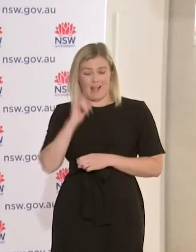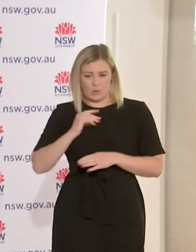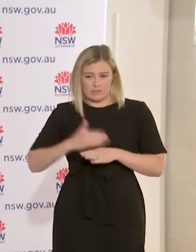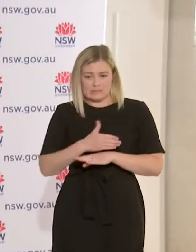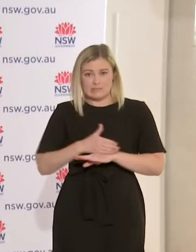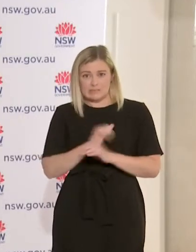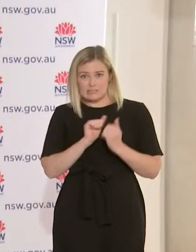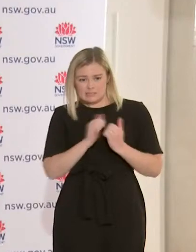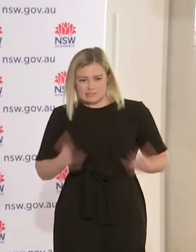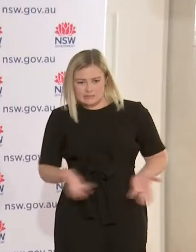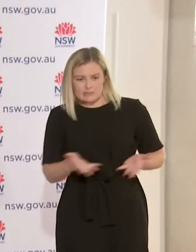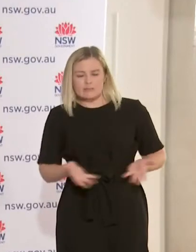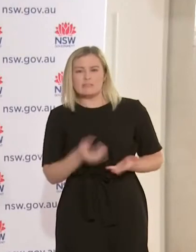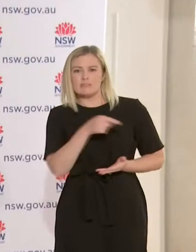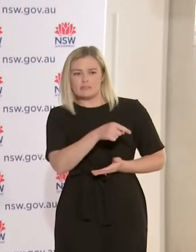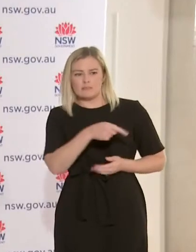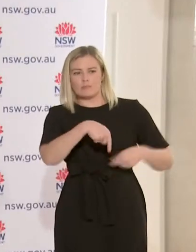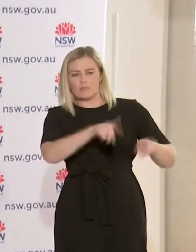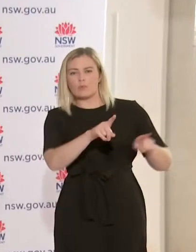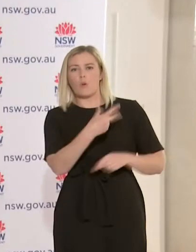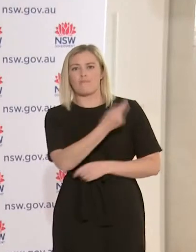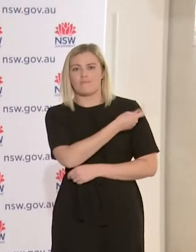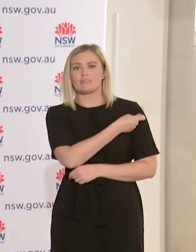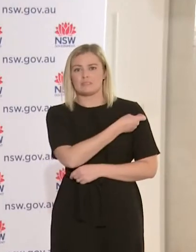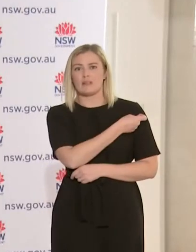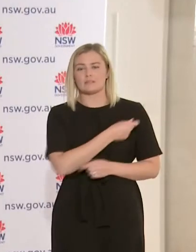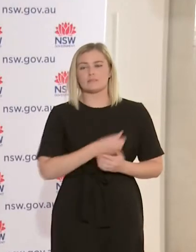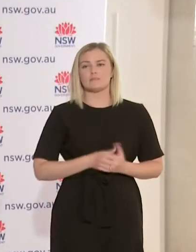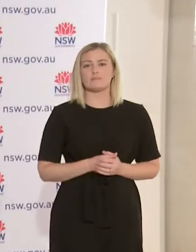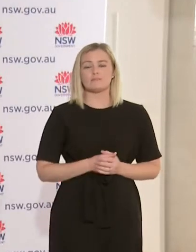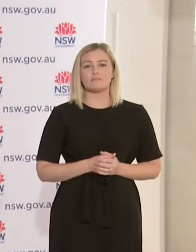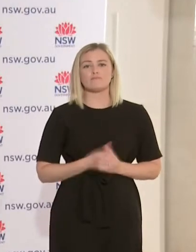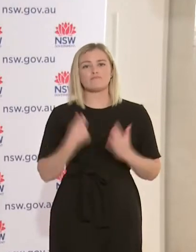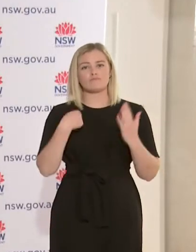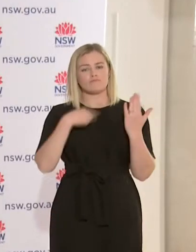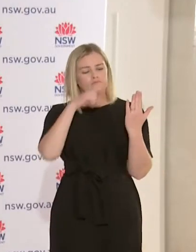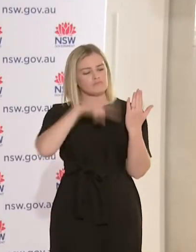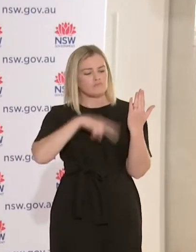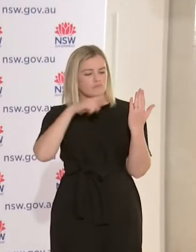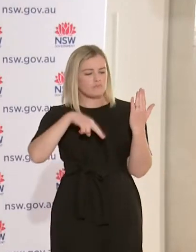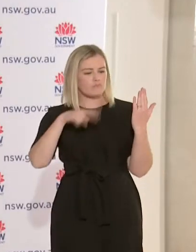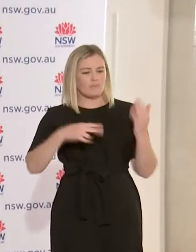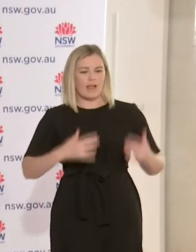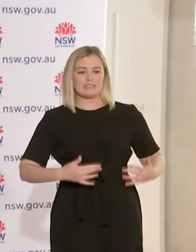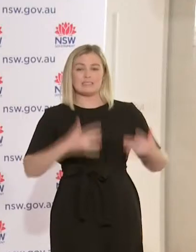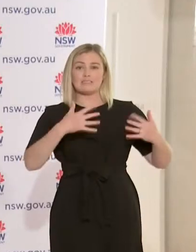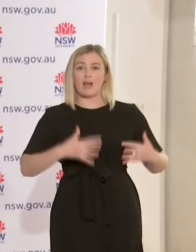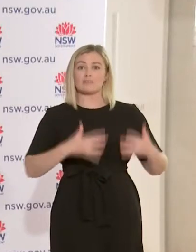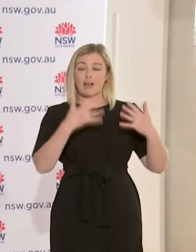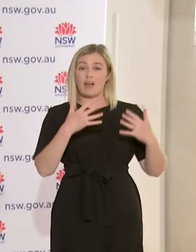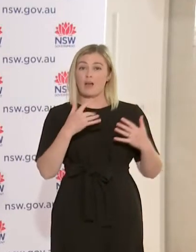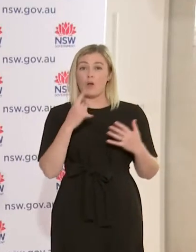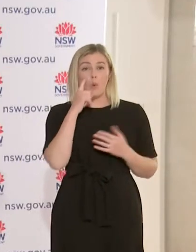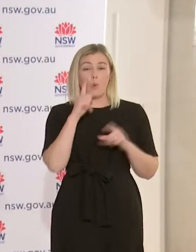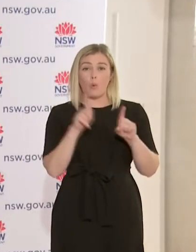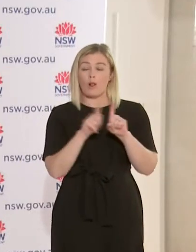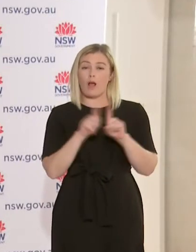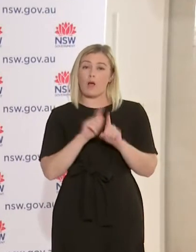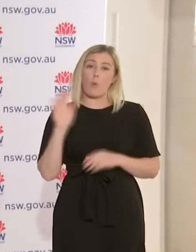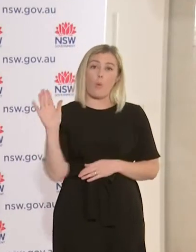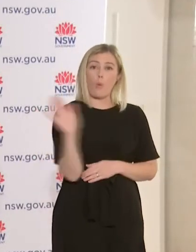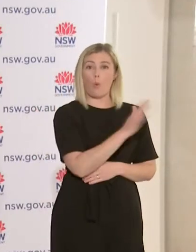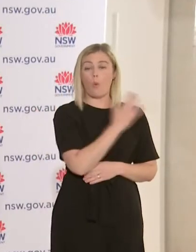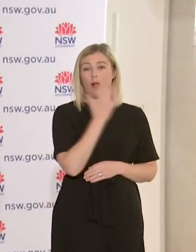clear that the community has shown, when I look at the data, it's pleasing to see that the uptake amongst all age groups is